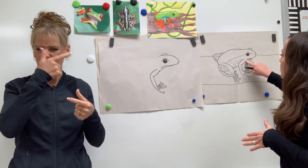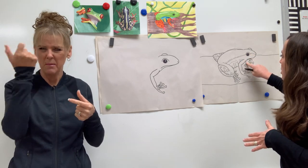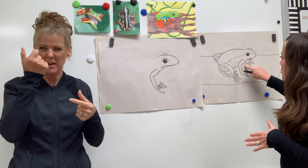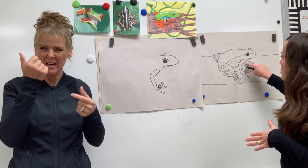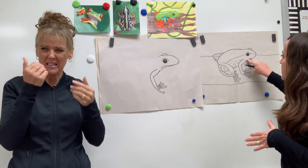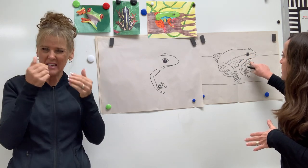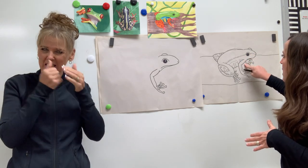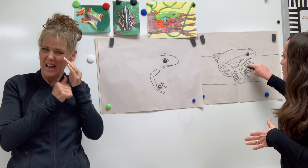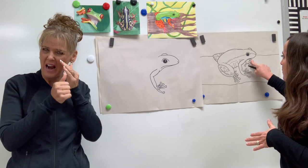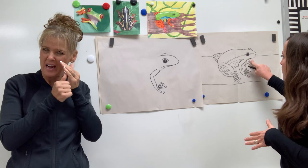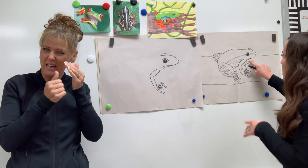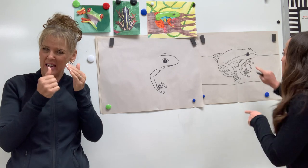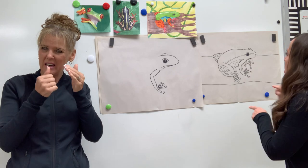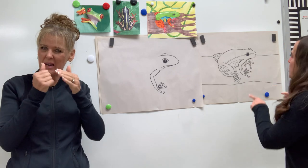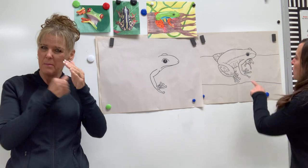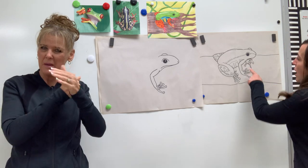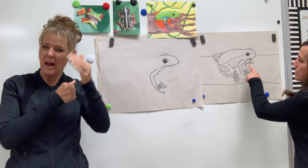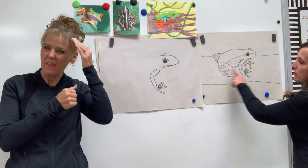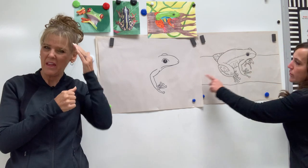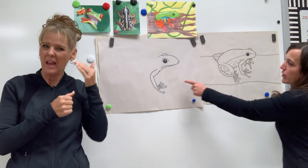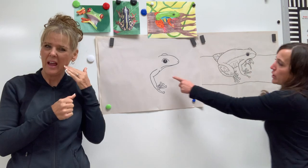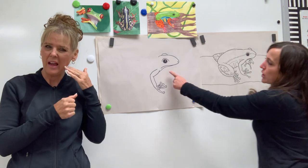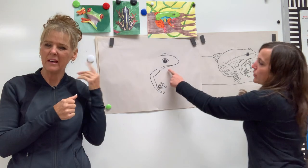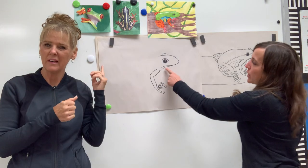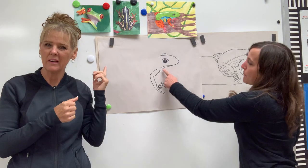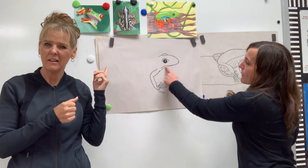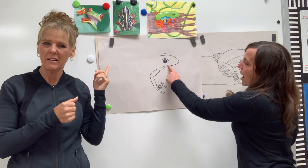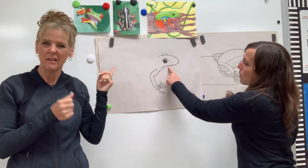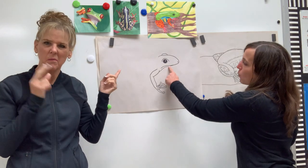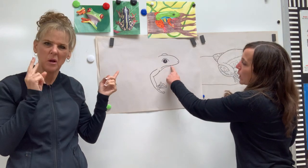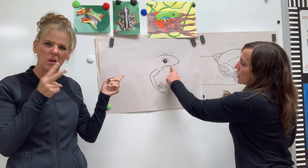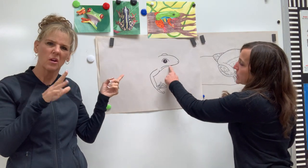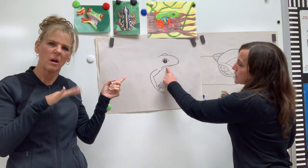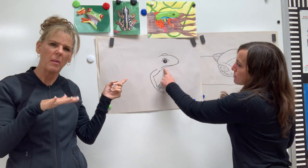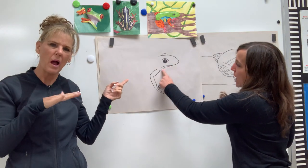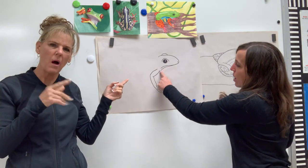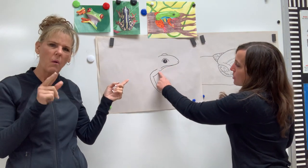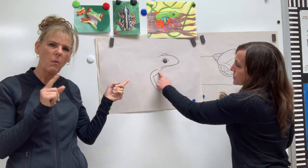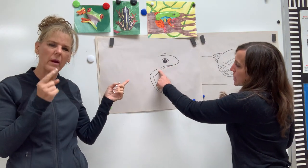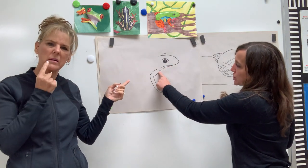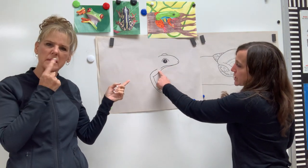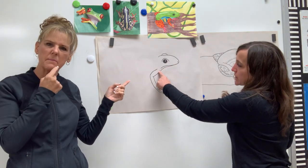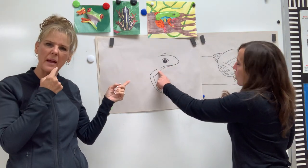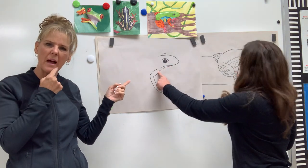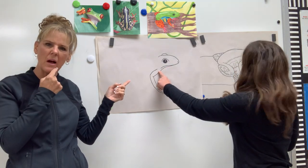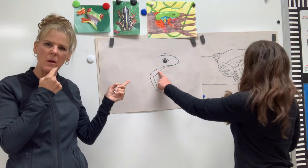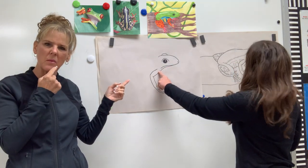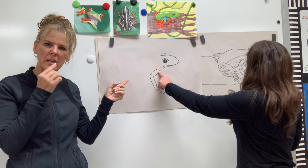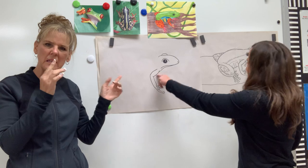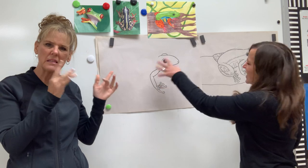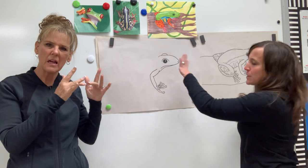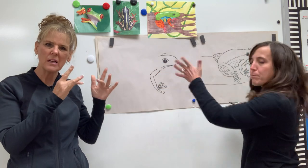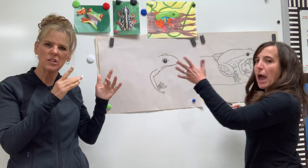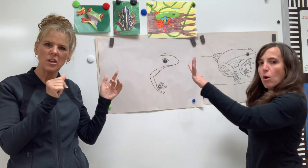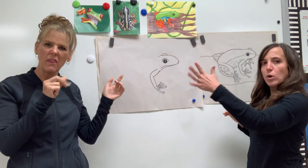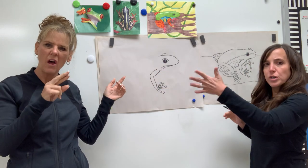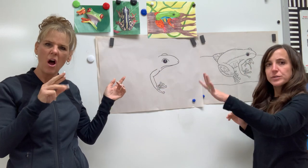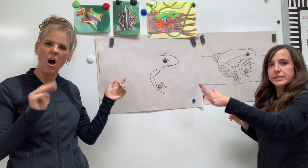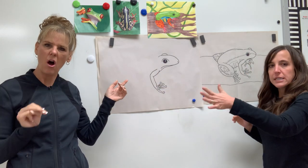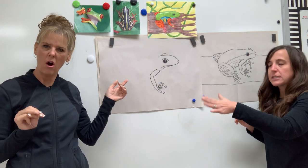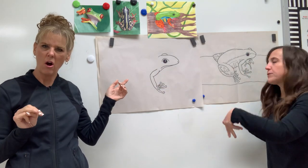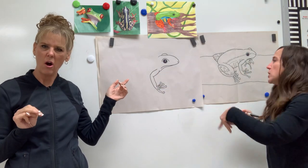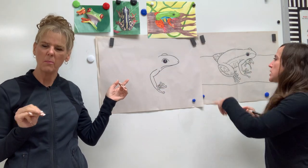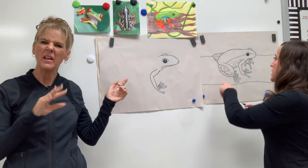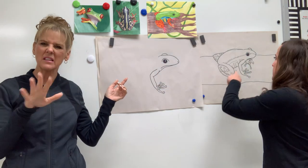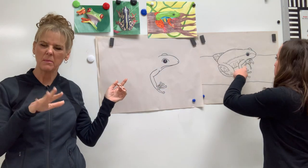head. But you do see the other foot. So I'm going to look about where his mouth touched his arm. That's about where